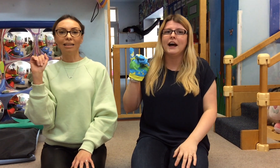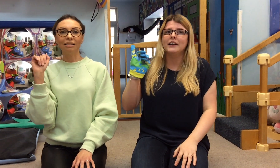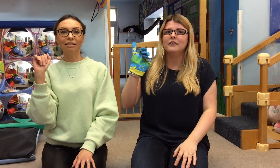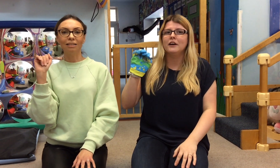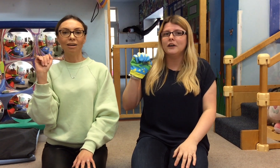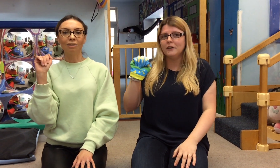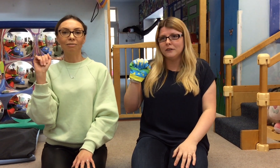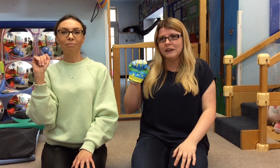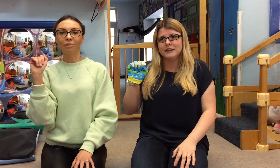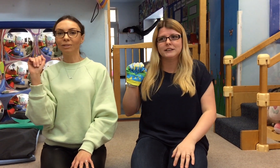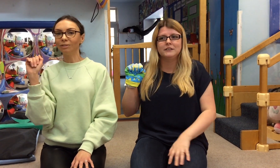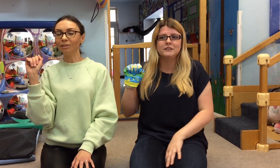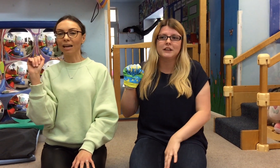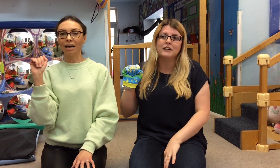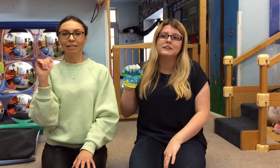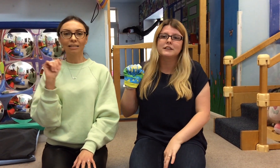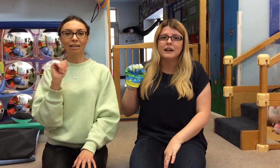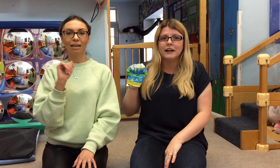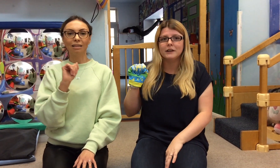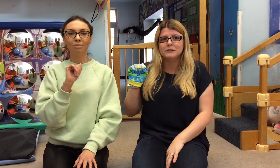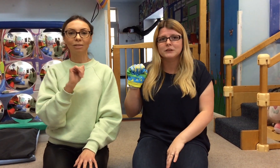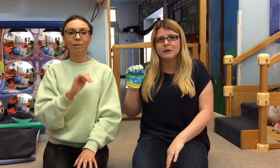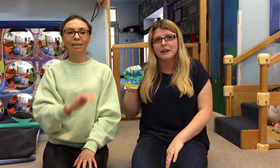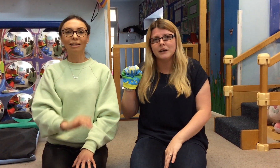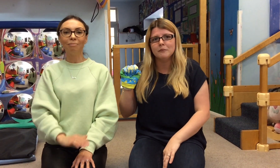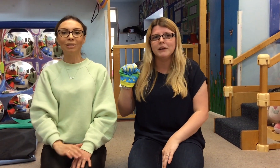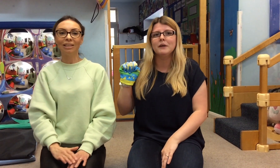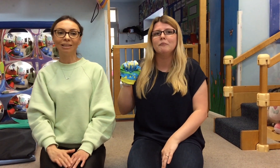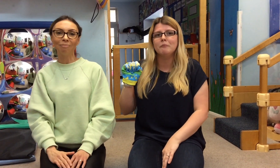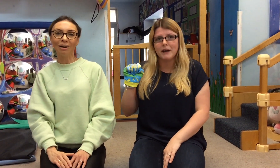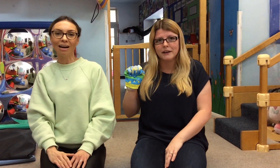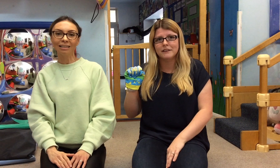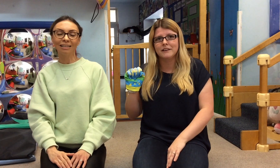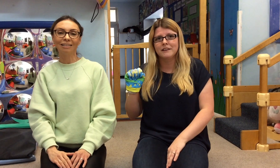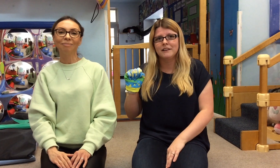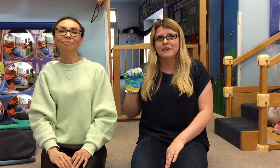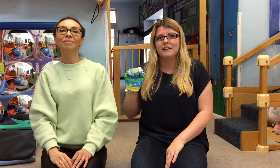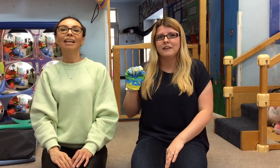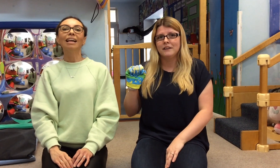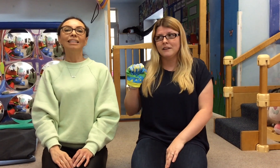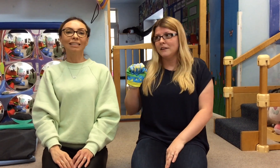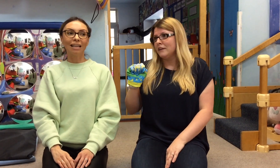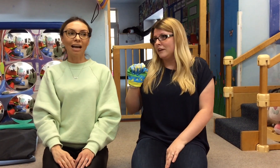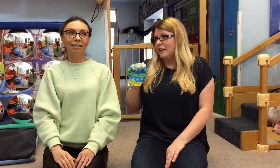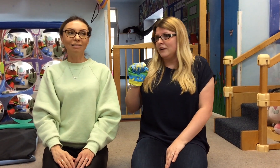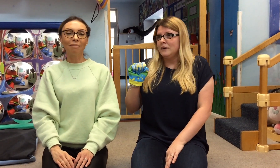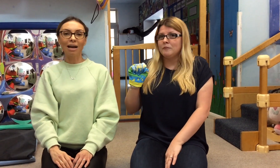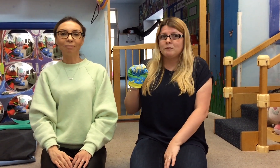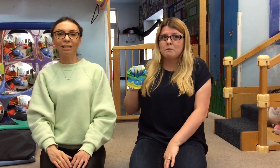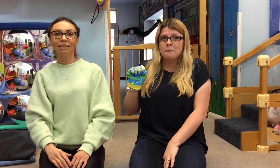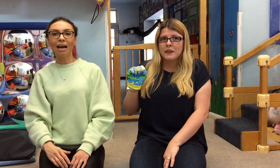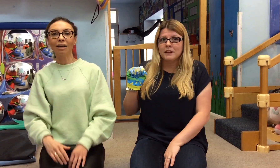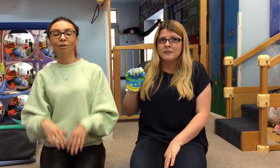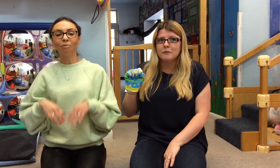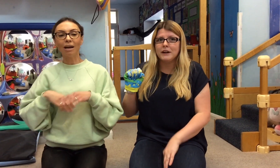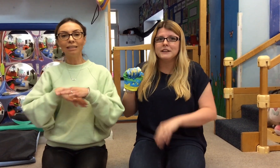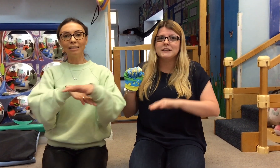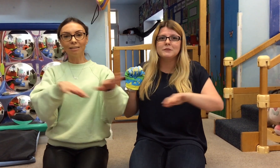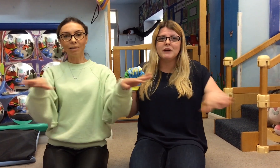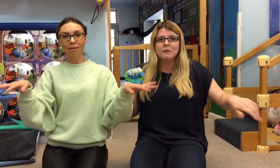and no little ducks came swimming back. Sad mammy duck went